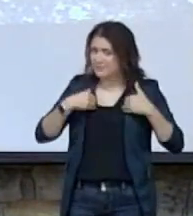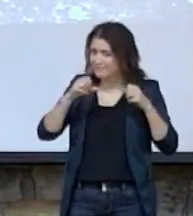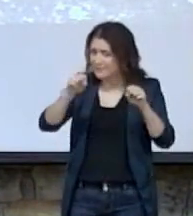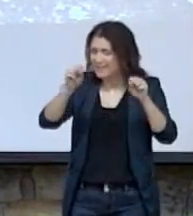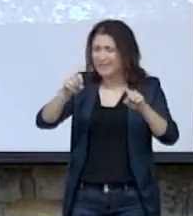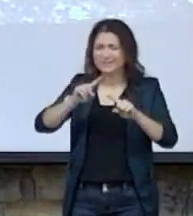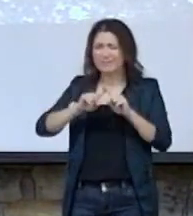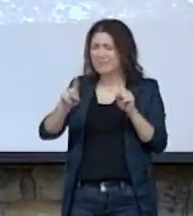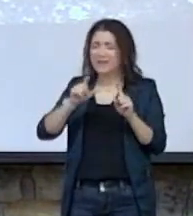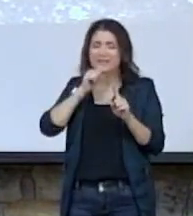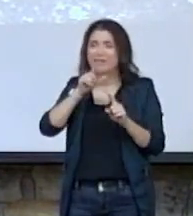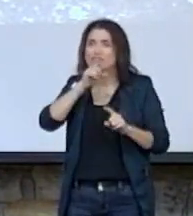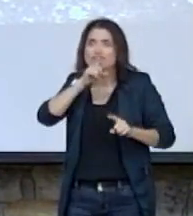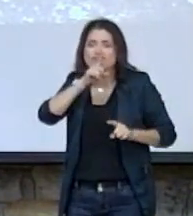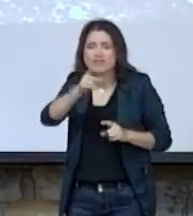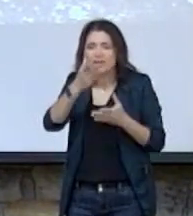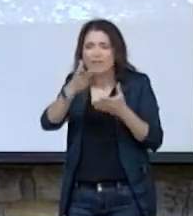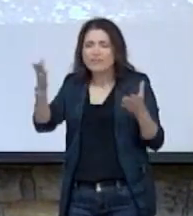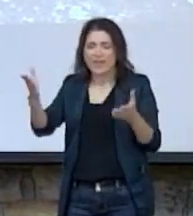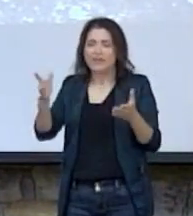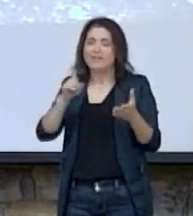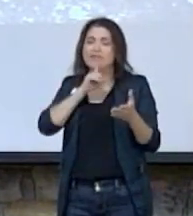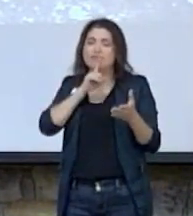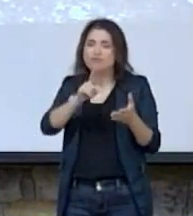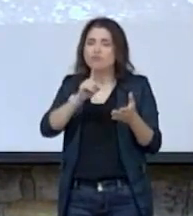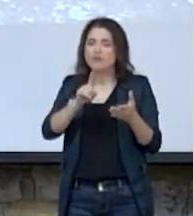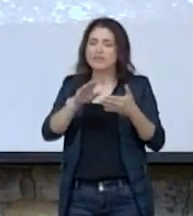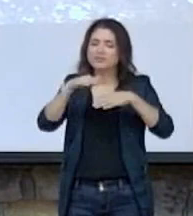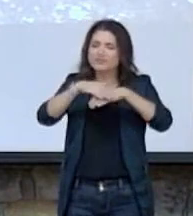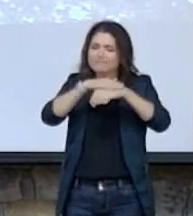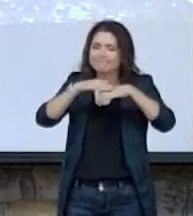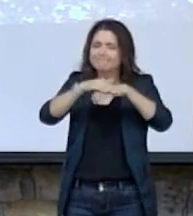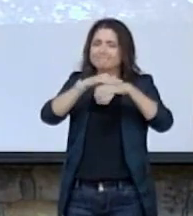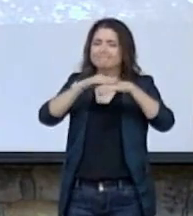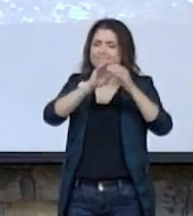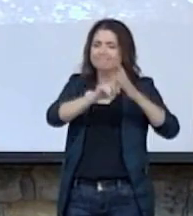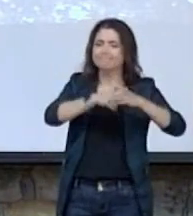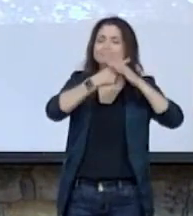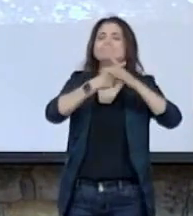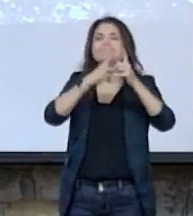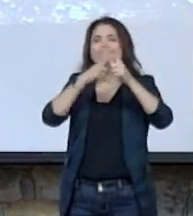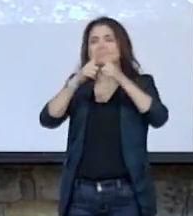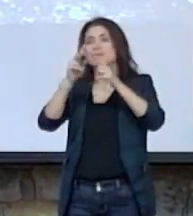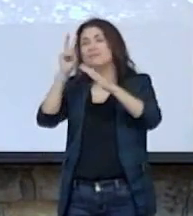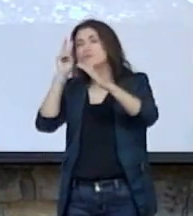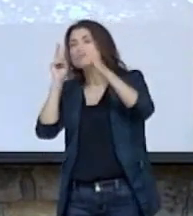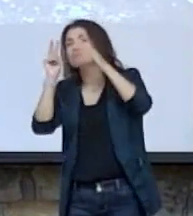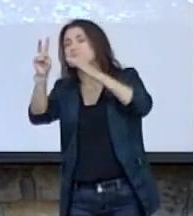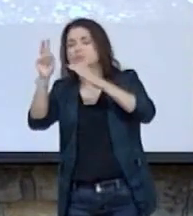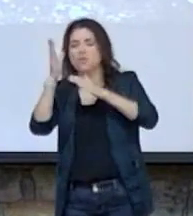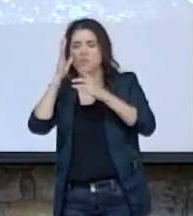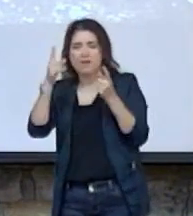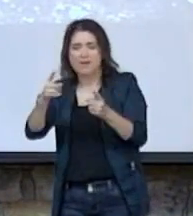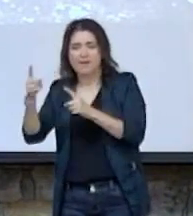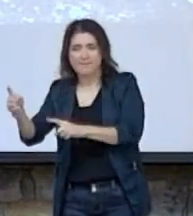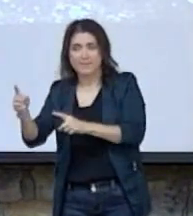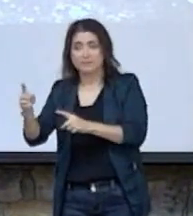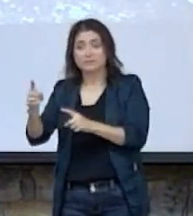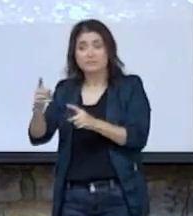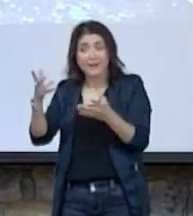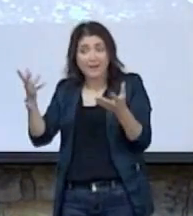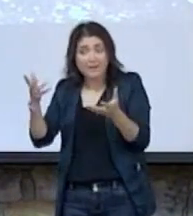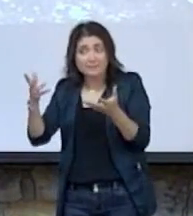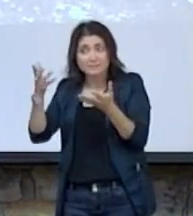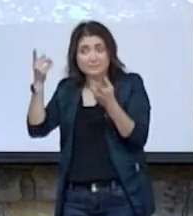were a shadow. They weren't the real thing. They were pointing towards the real thing. That real thing came in the life, in the